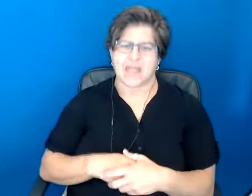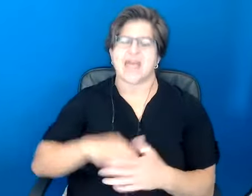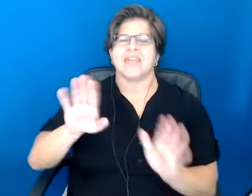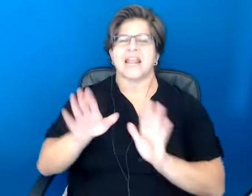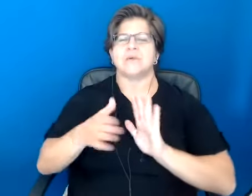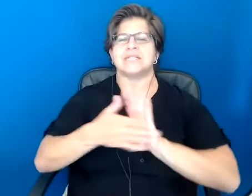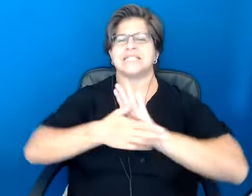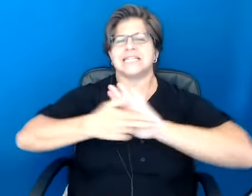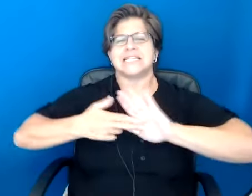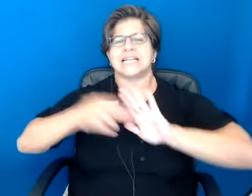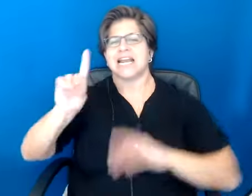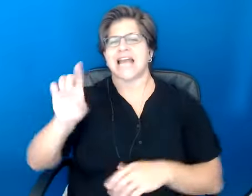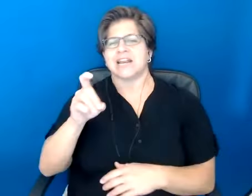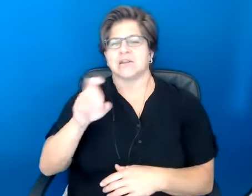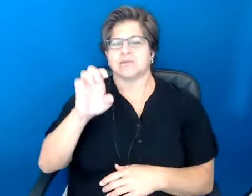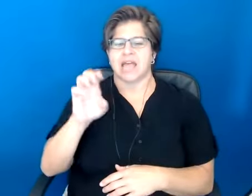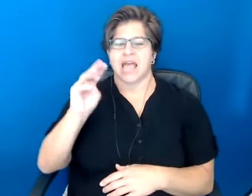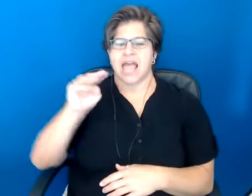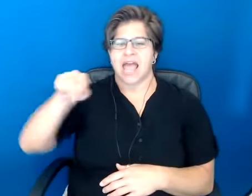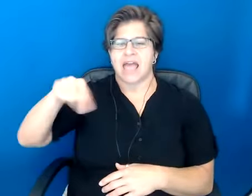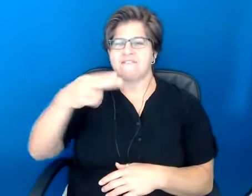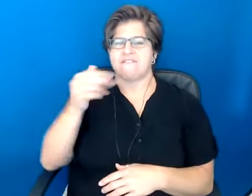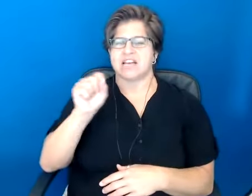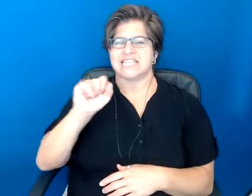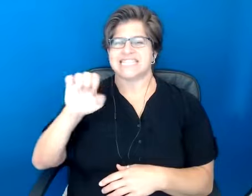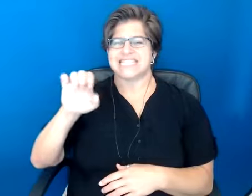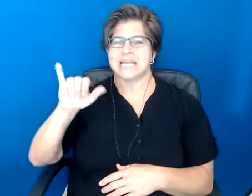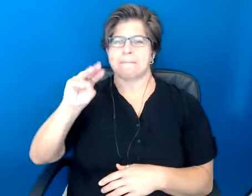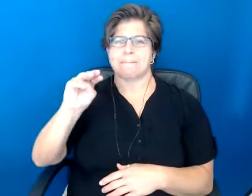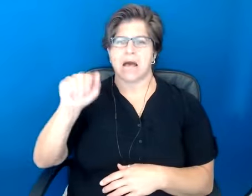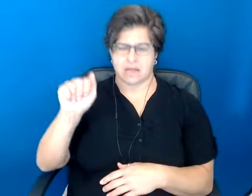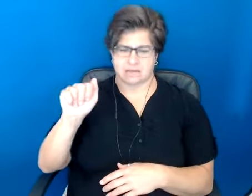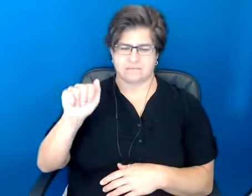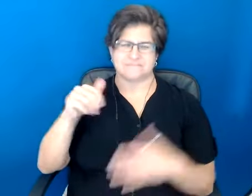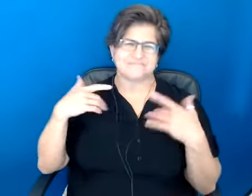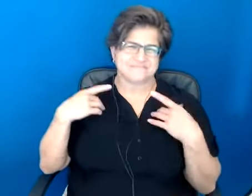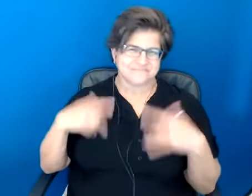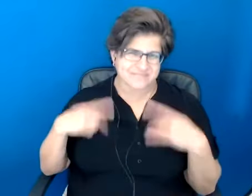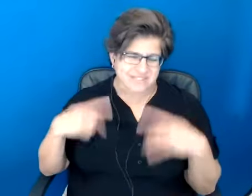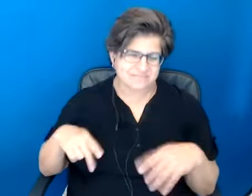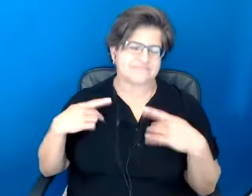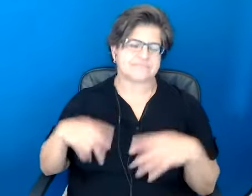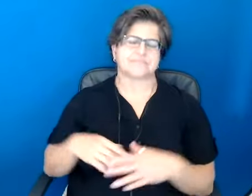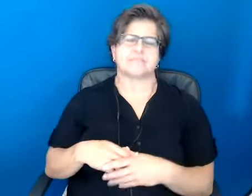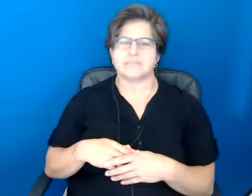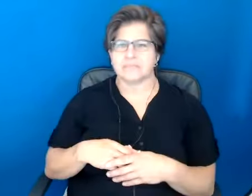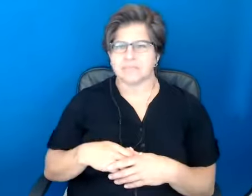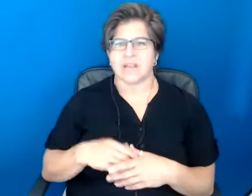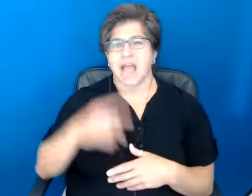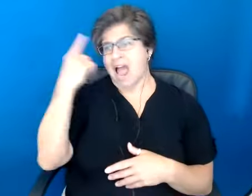then about 7 years in Al-Anon, I get diagnosed with emphysema. I think I've had it for years and years and